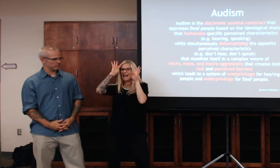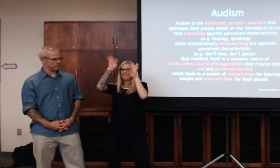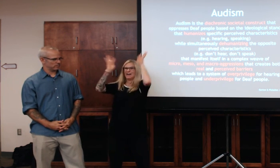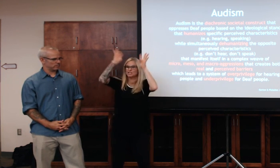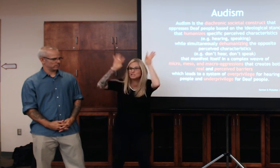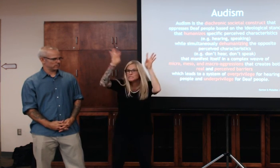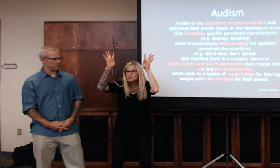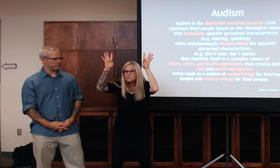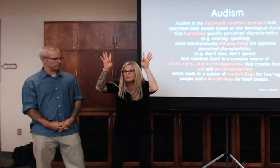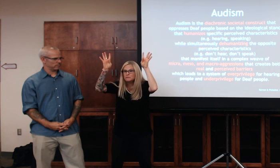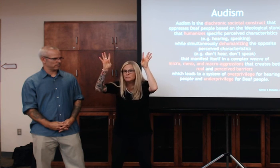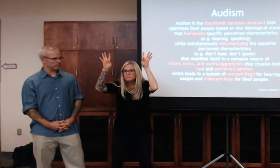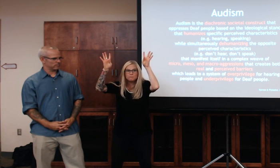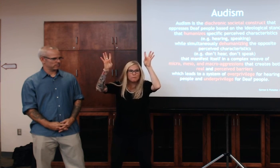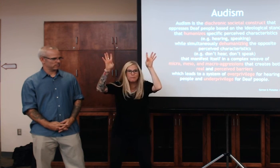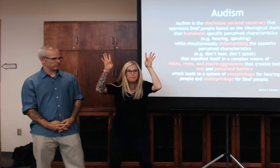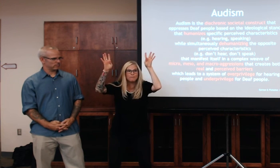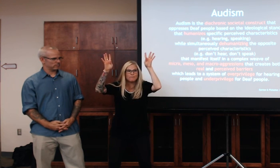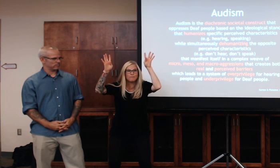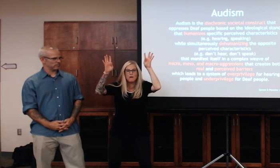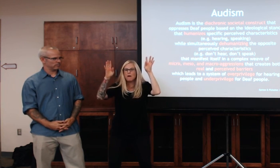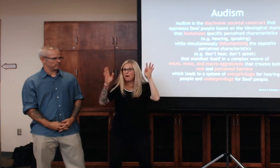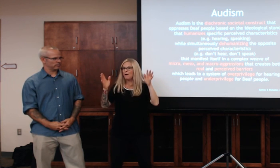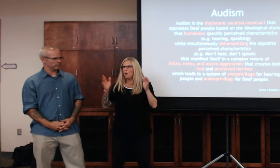the inventions that we have,